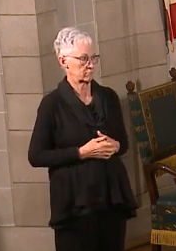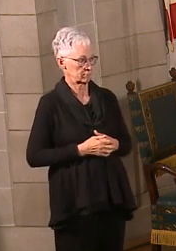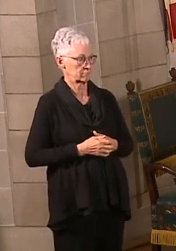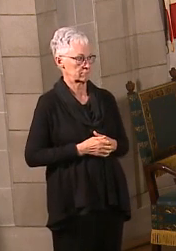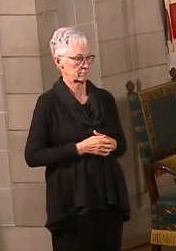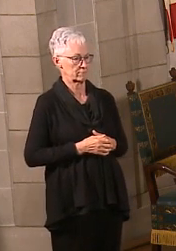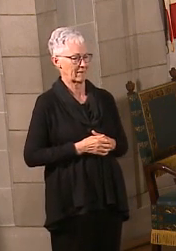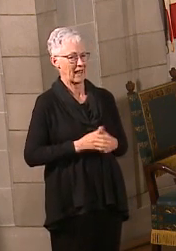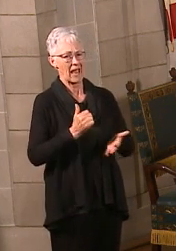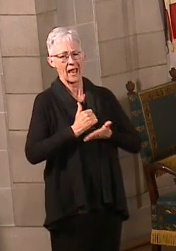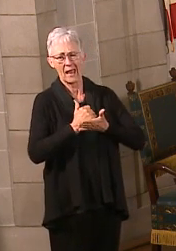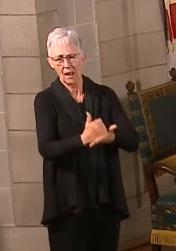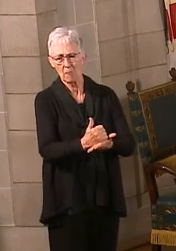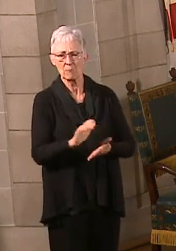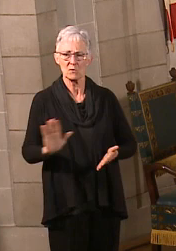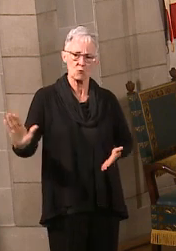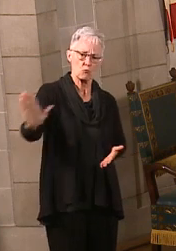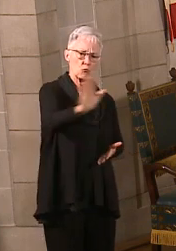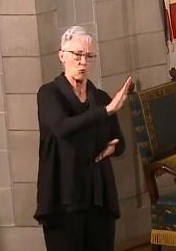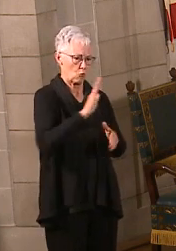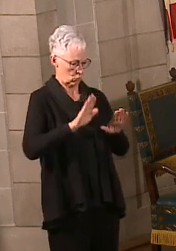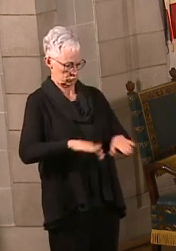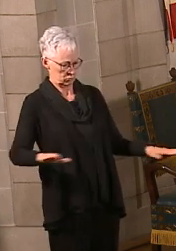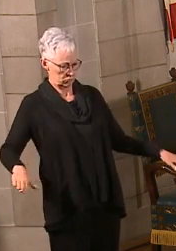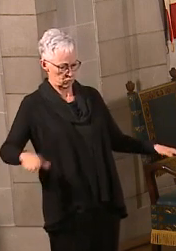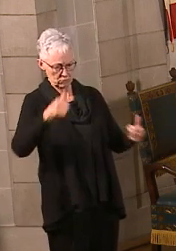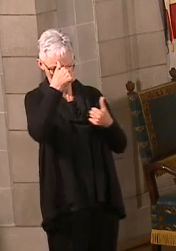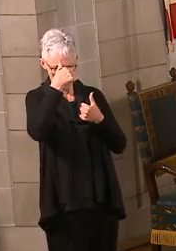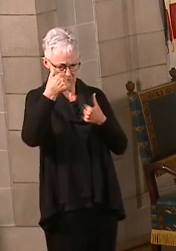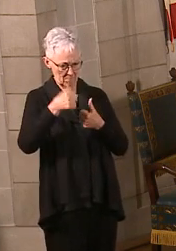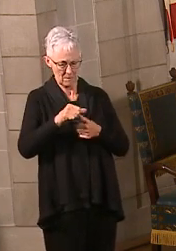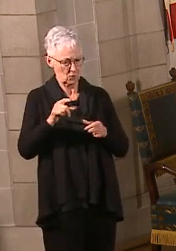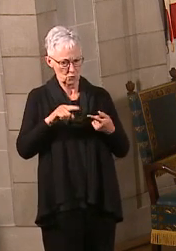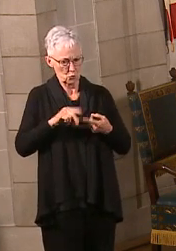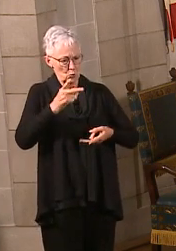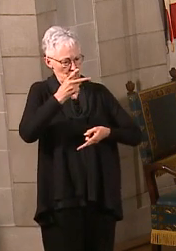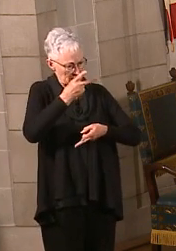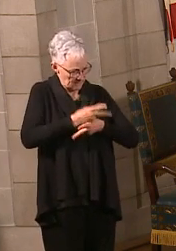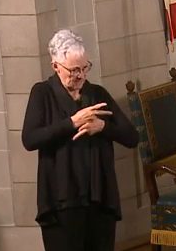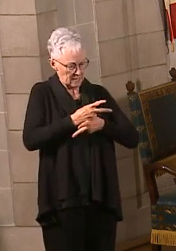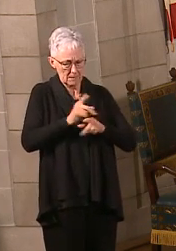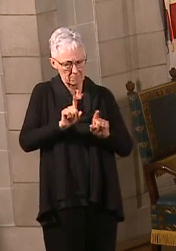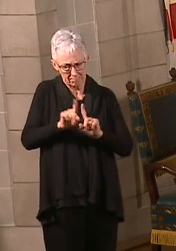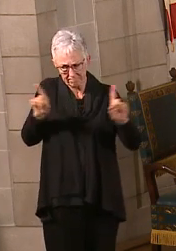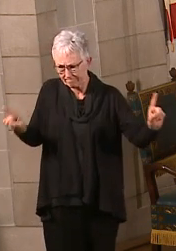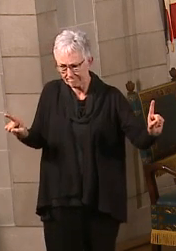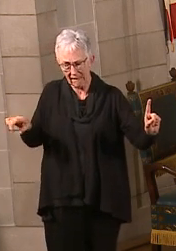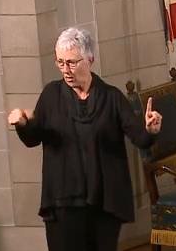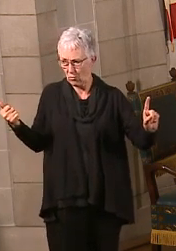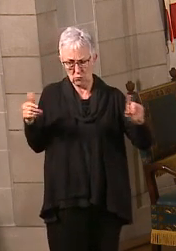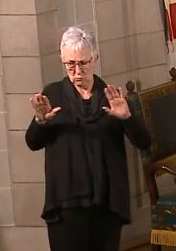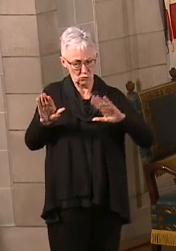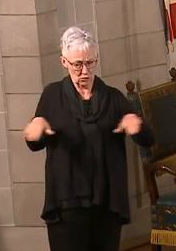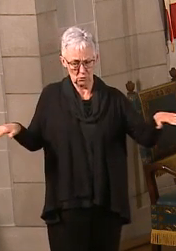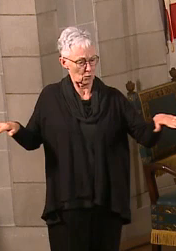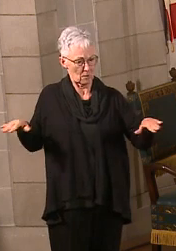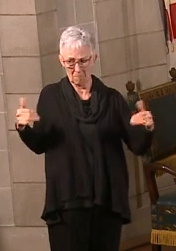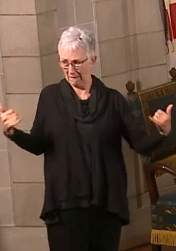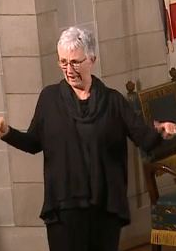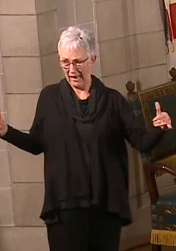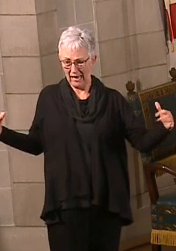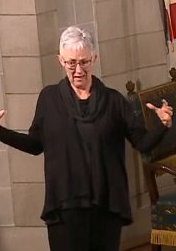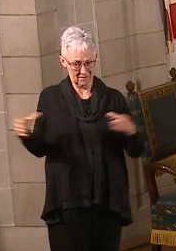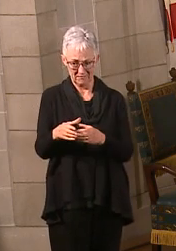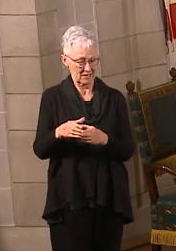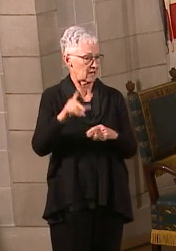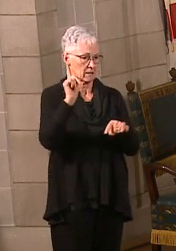distance. We want people to help the children play at home. Don't have big groups of friends